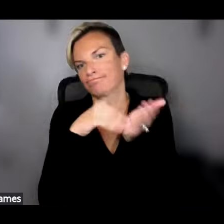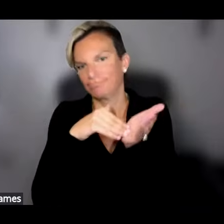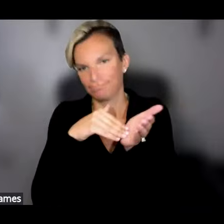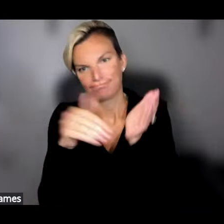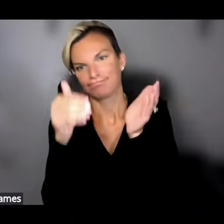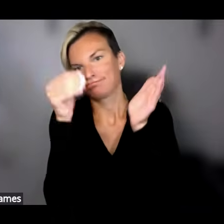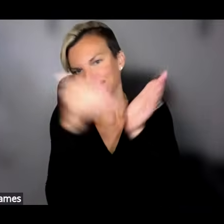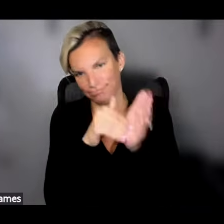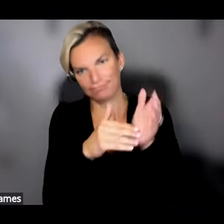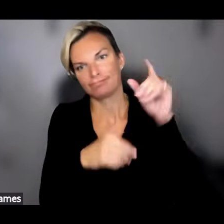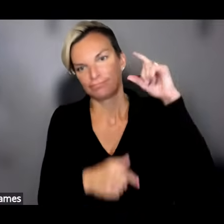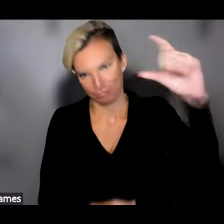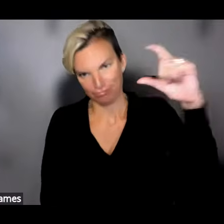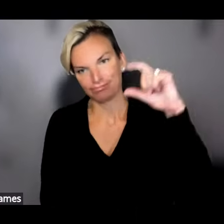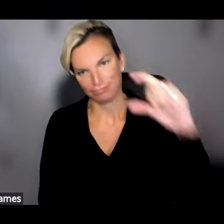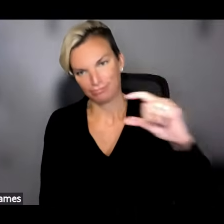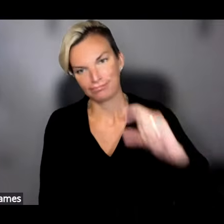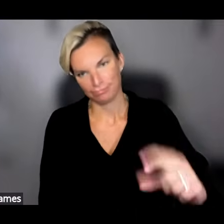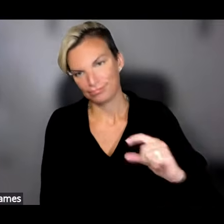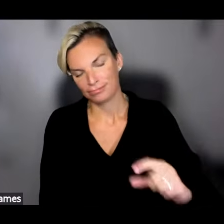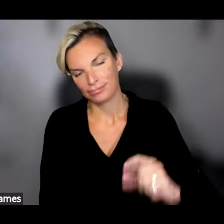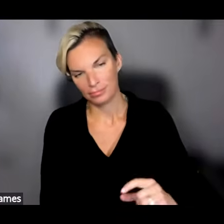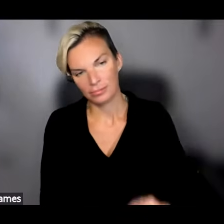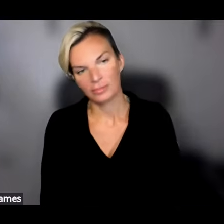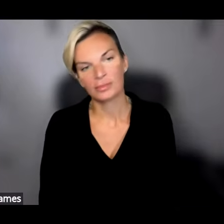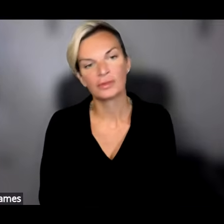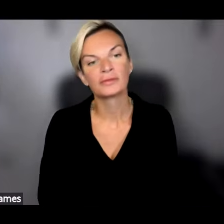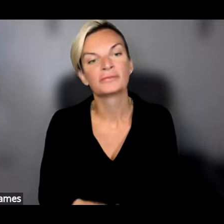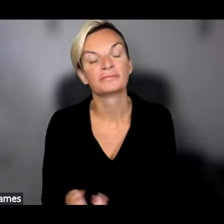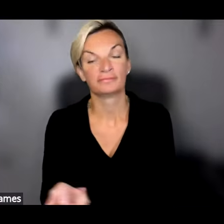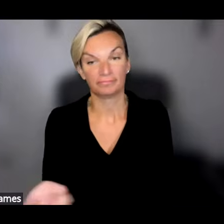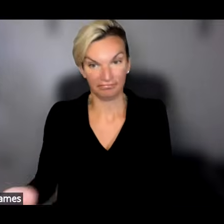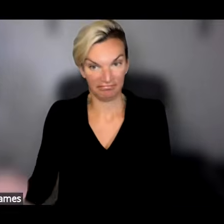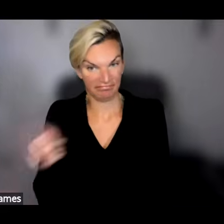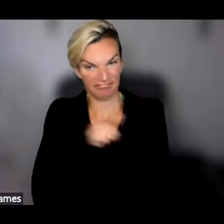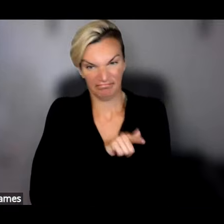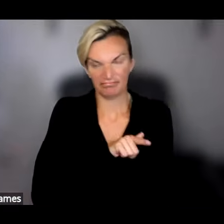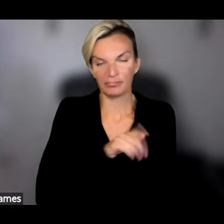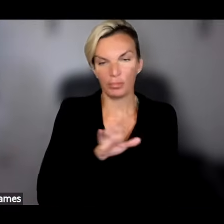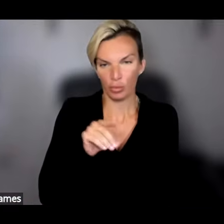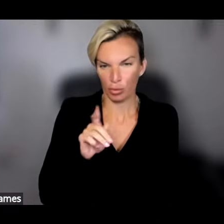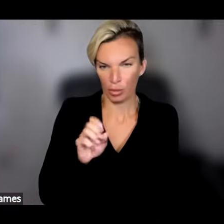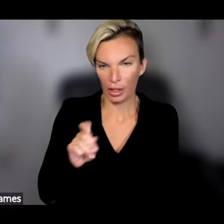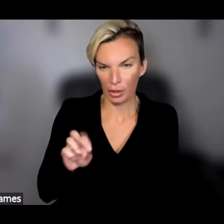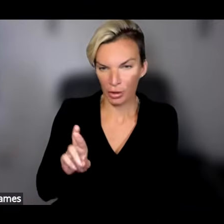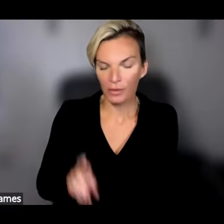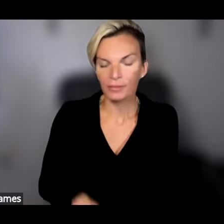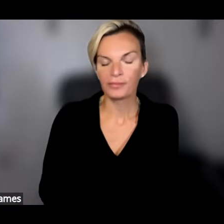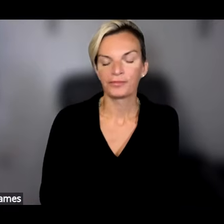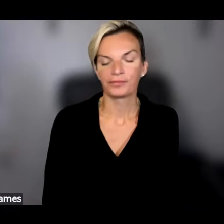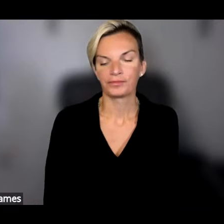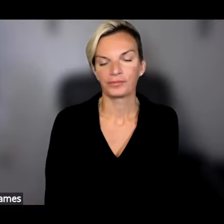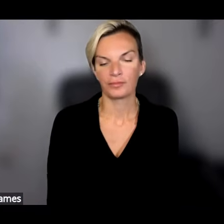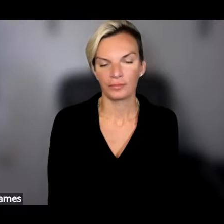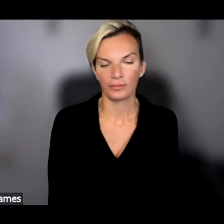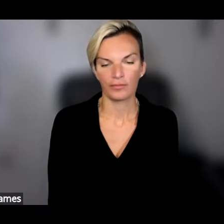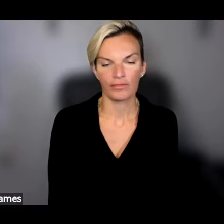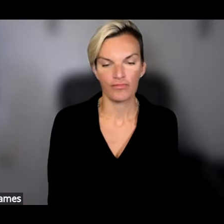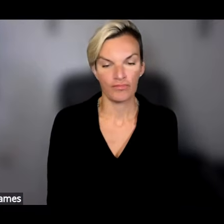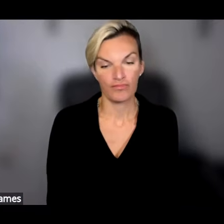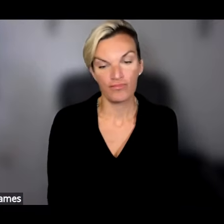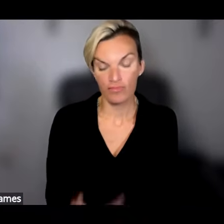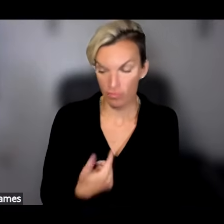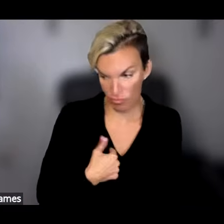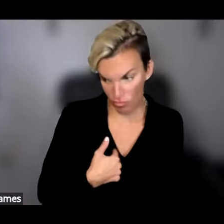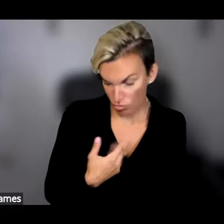Brader's proposal. The last two lines do exactly what opposing counsel speaks to. It's not